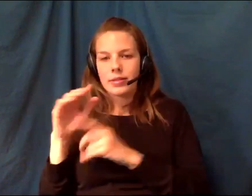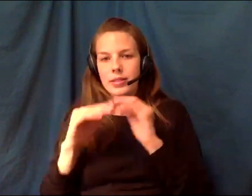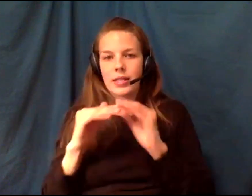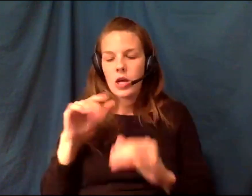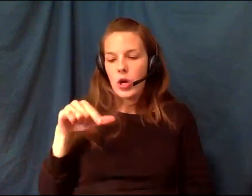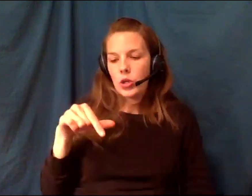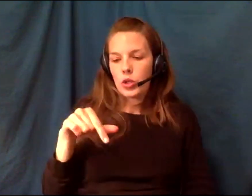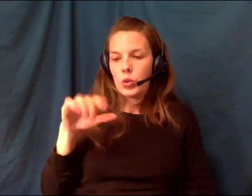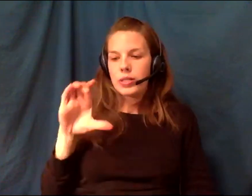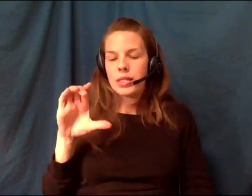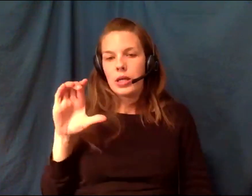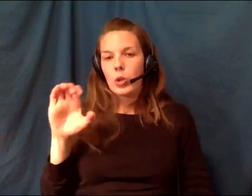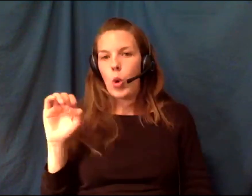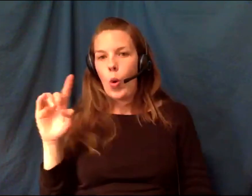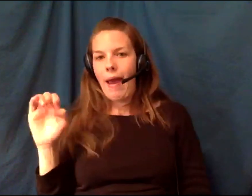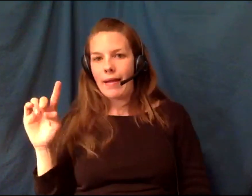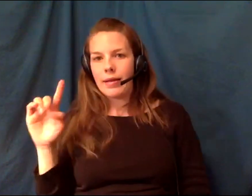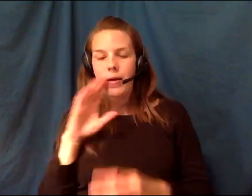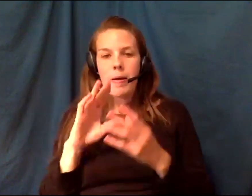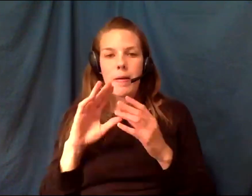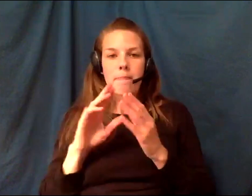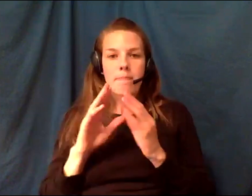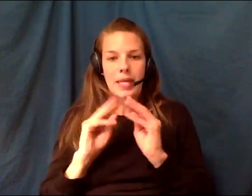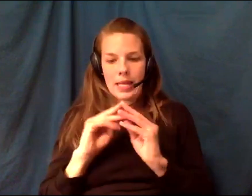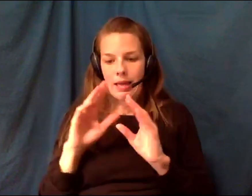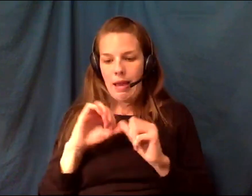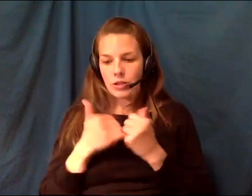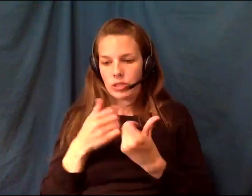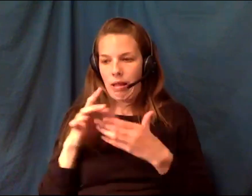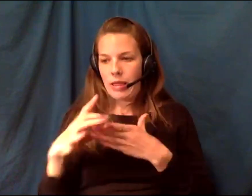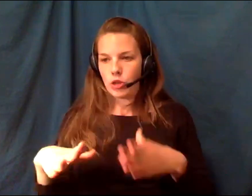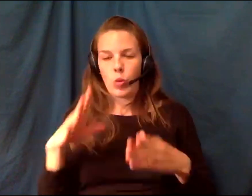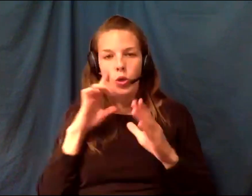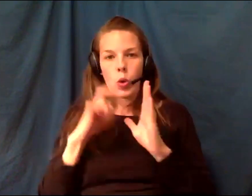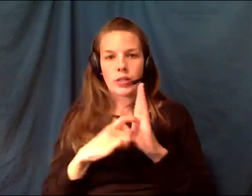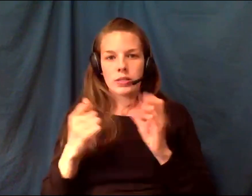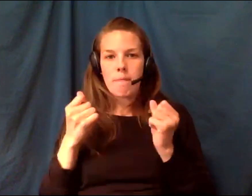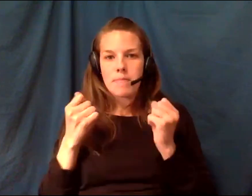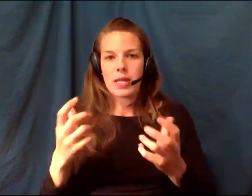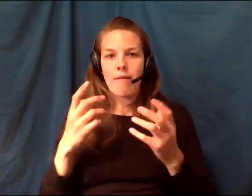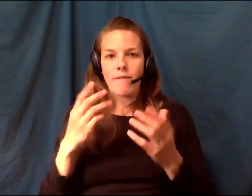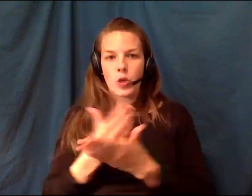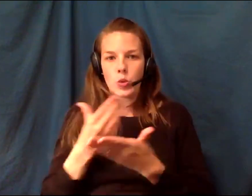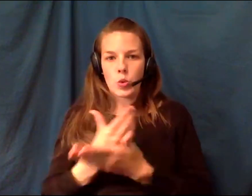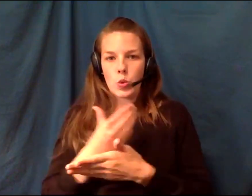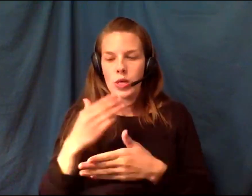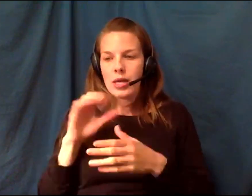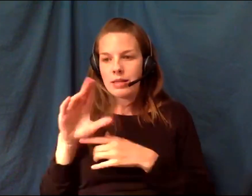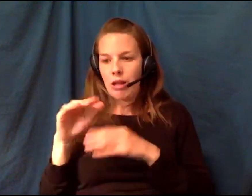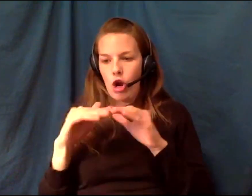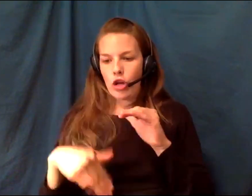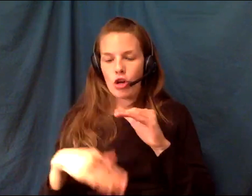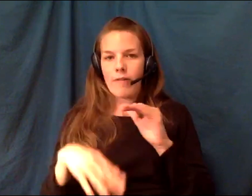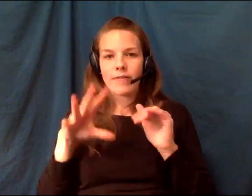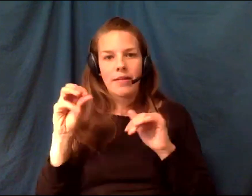COED meeting this week. Agency leaders were noticing that so many of the new cases in Rock Island County are under age 50. They